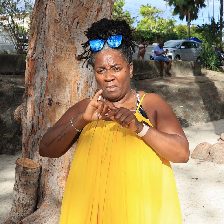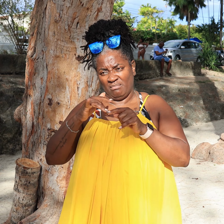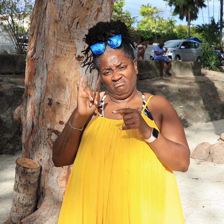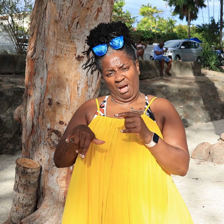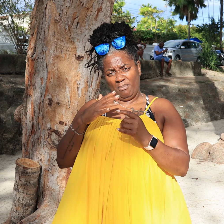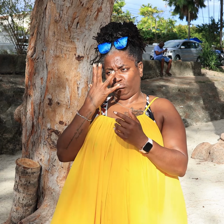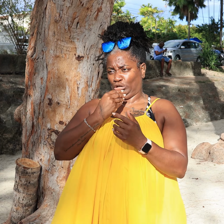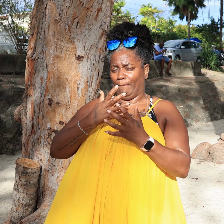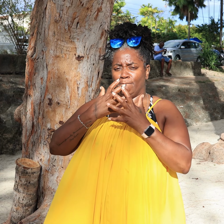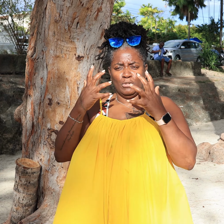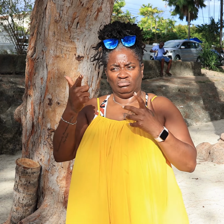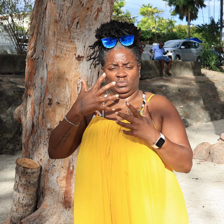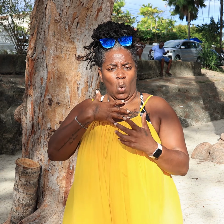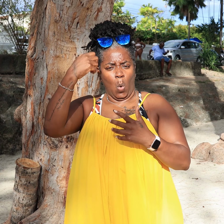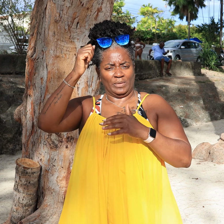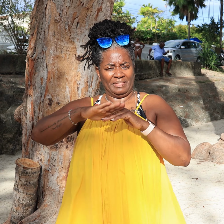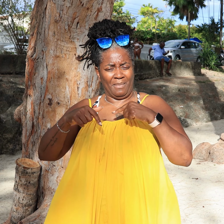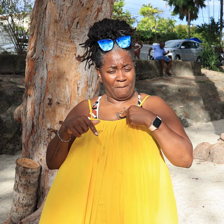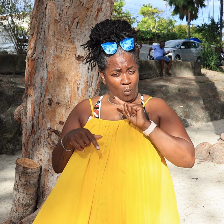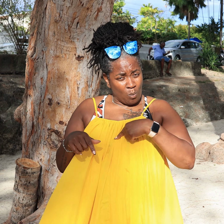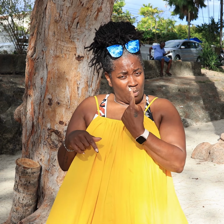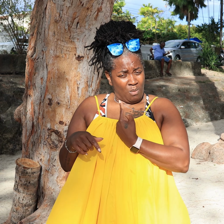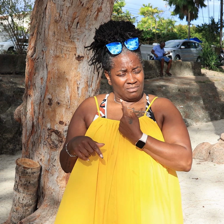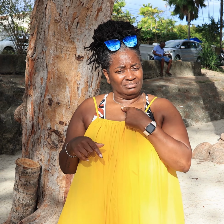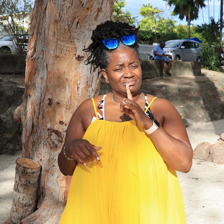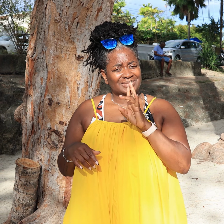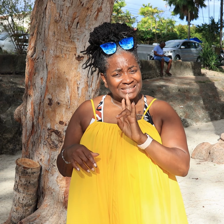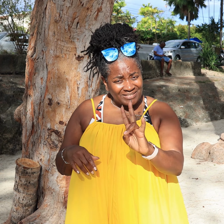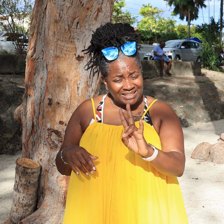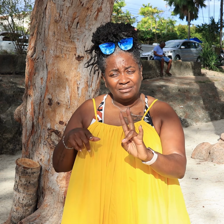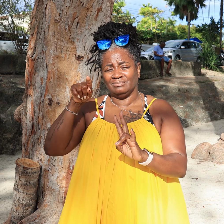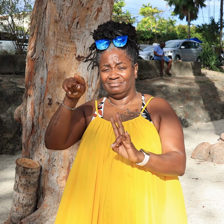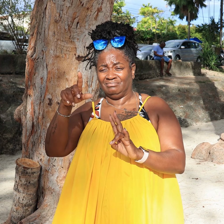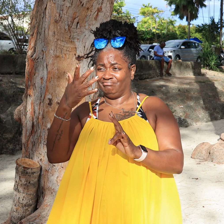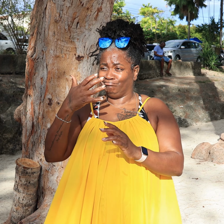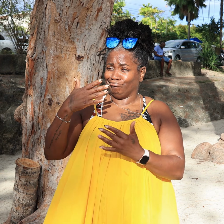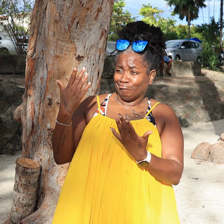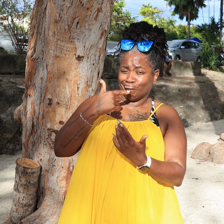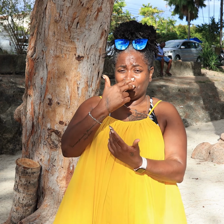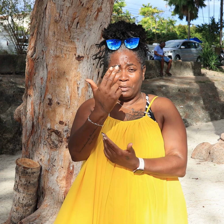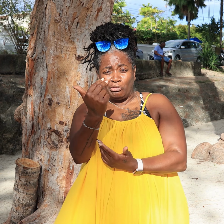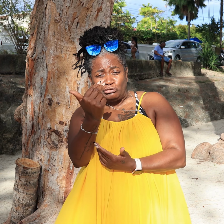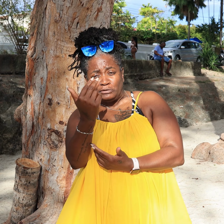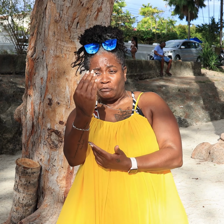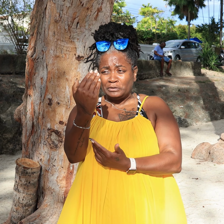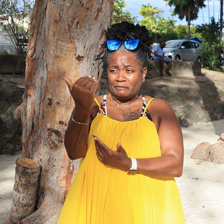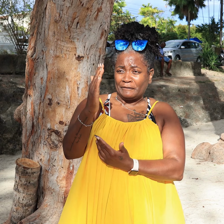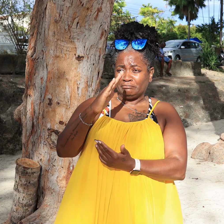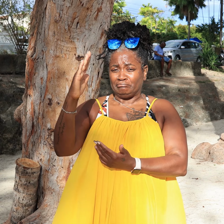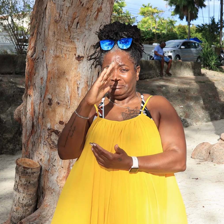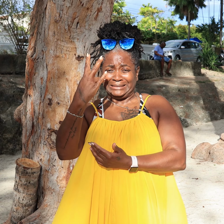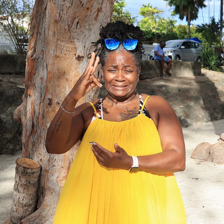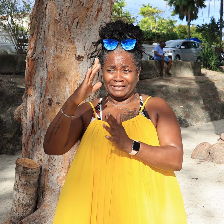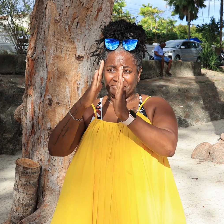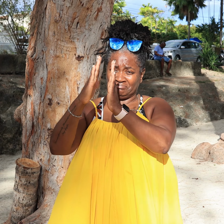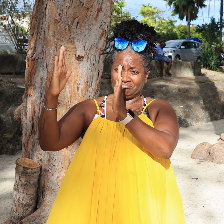but they were much older than I was. I was only 7, and they were like age 13 to